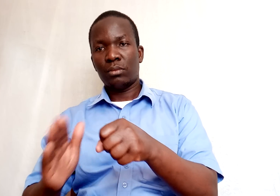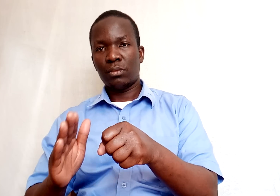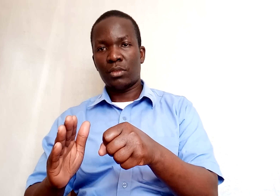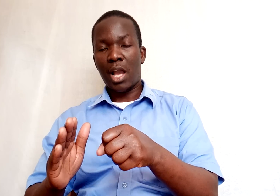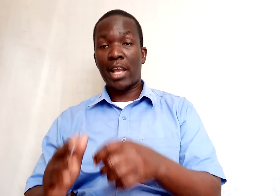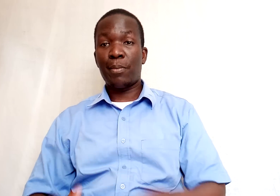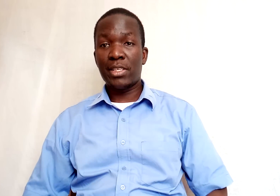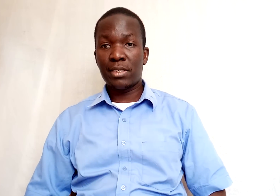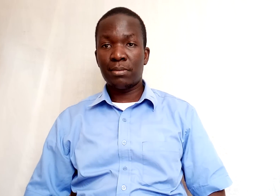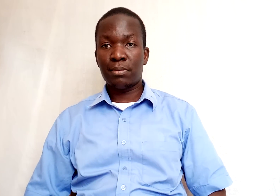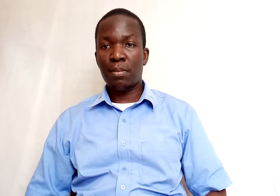I repeat,